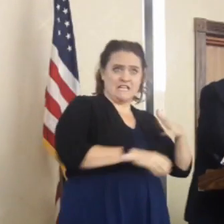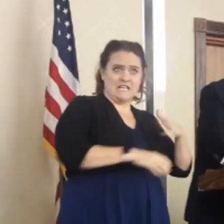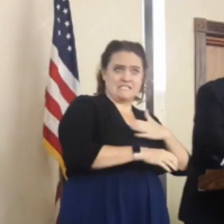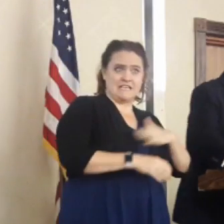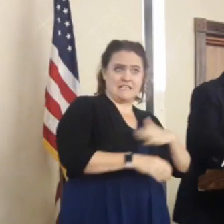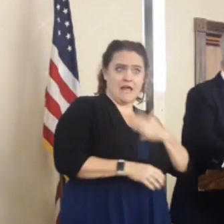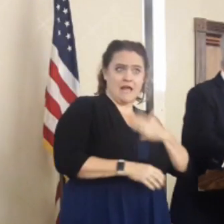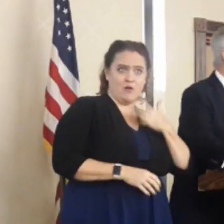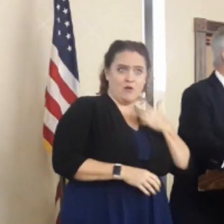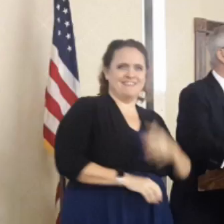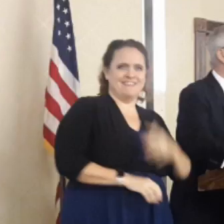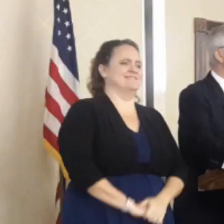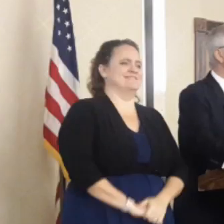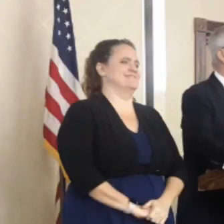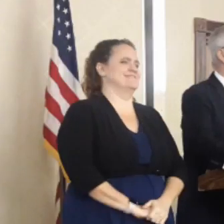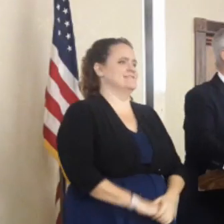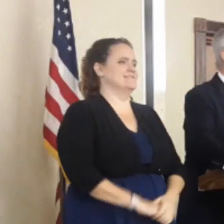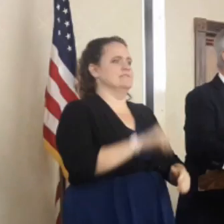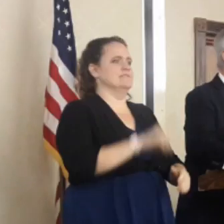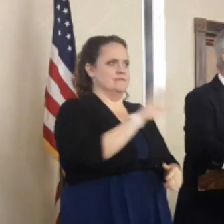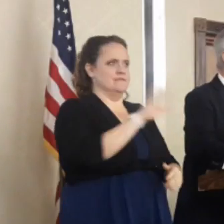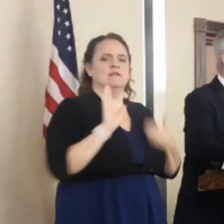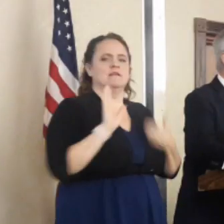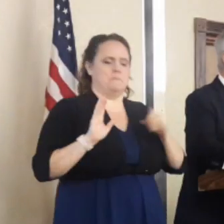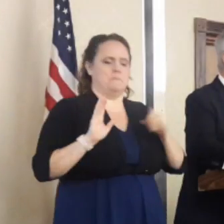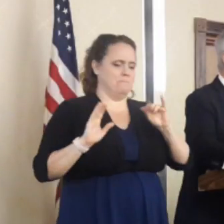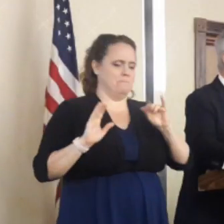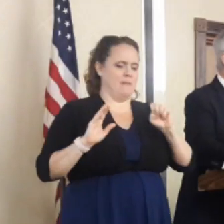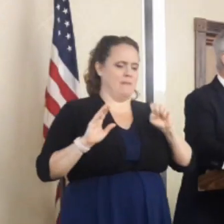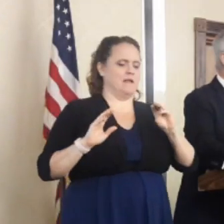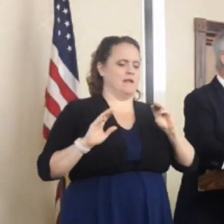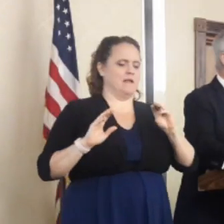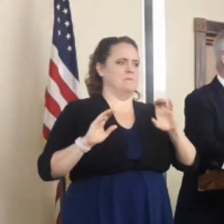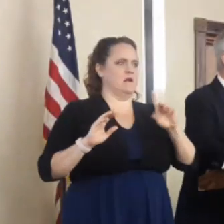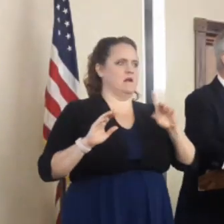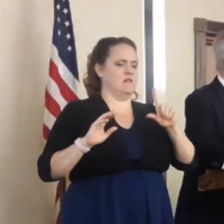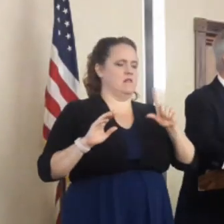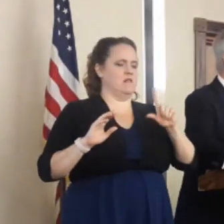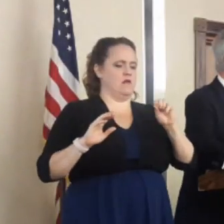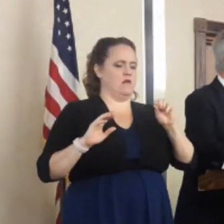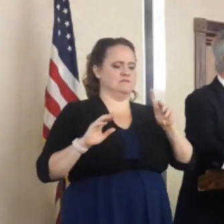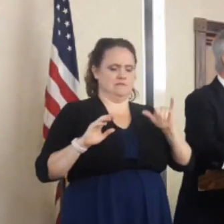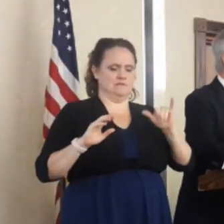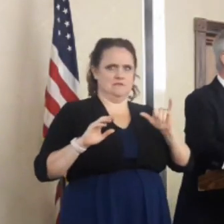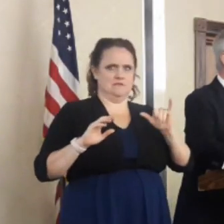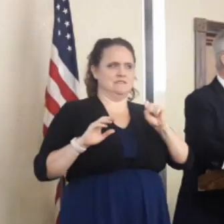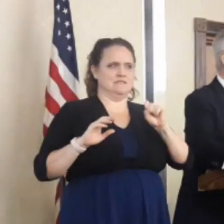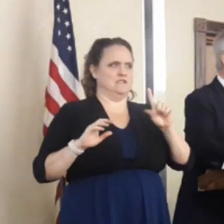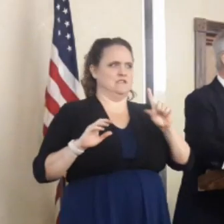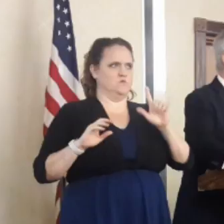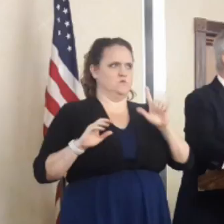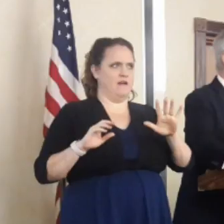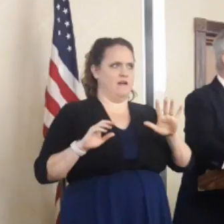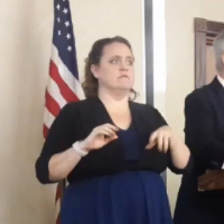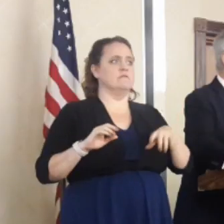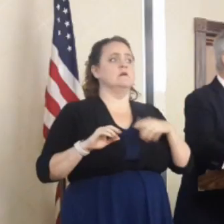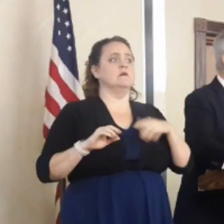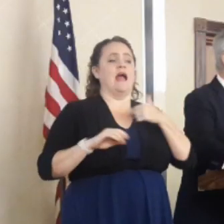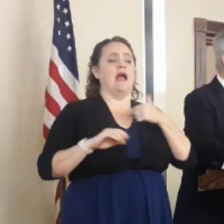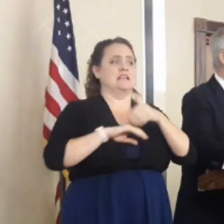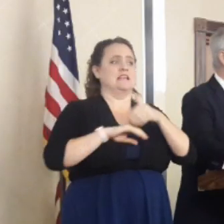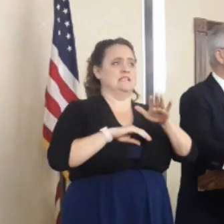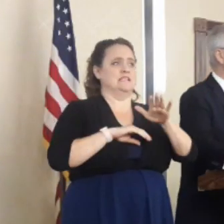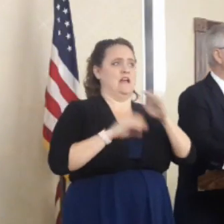Mr. Chairman, Mike McCloskey, Senate District 5. I've sent out 2 emails to the SREC. Last term, we